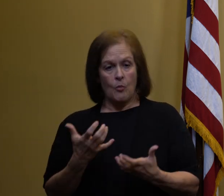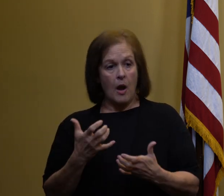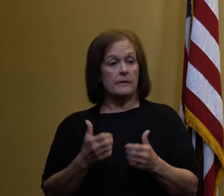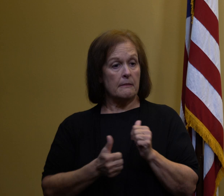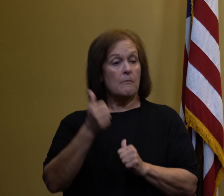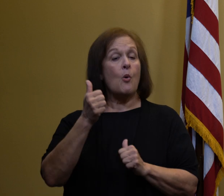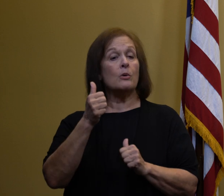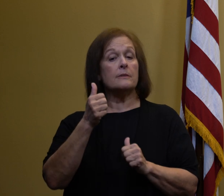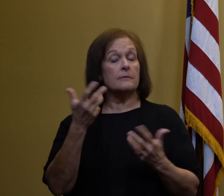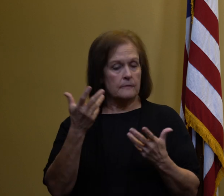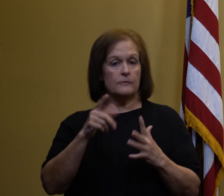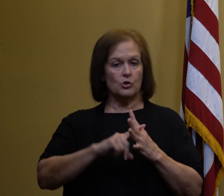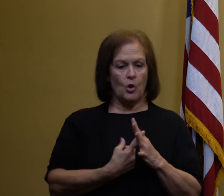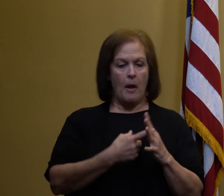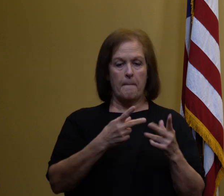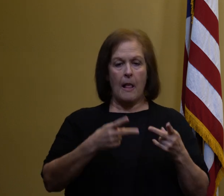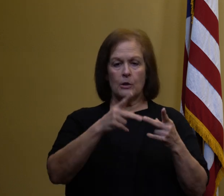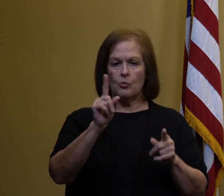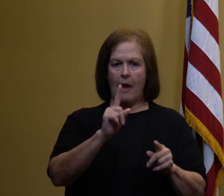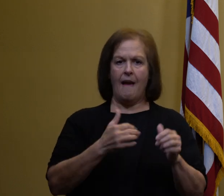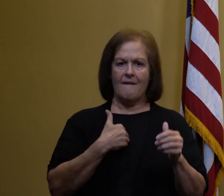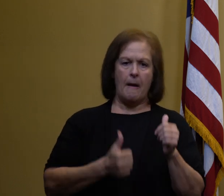most egregious areas in the city.